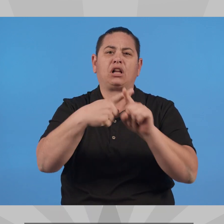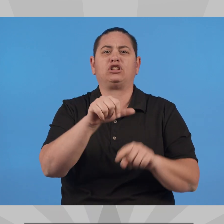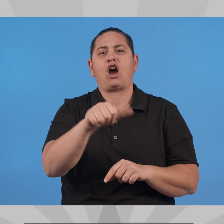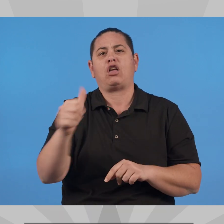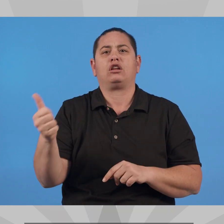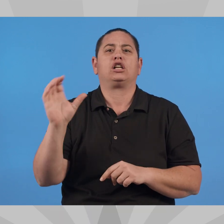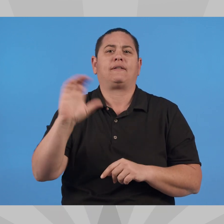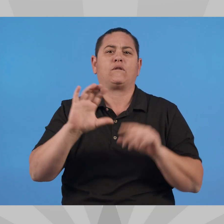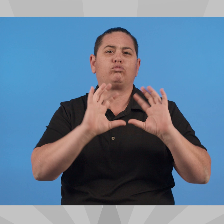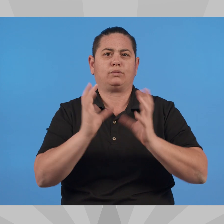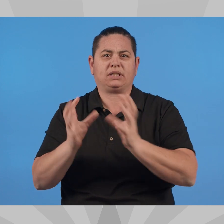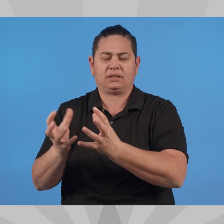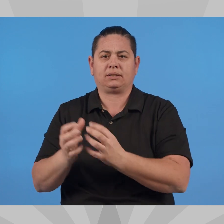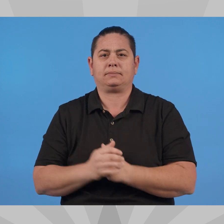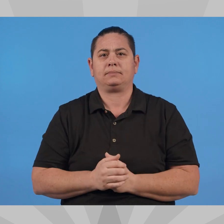conservative groups.